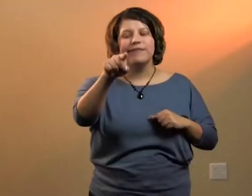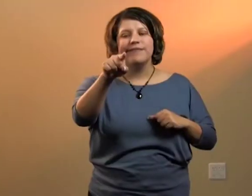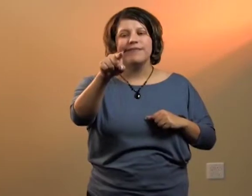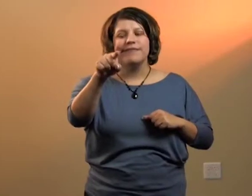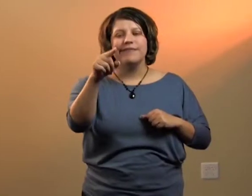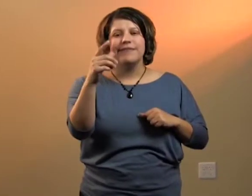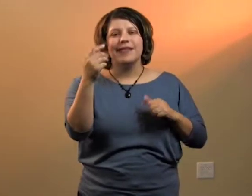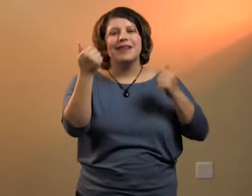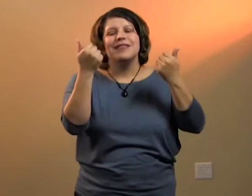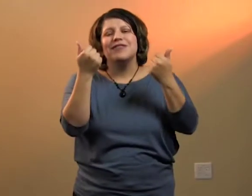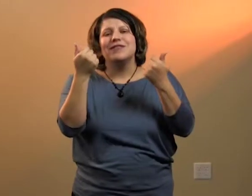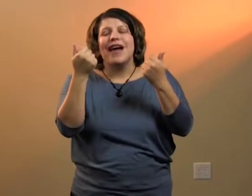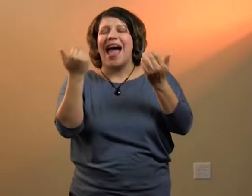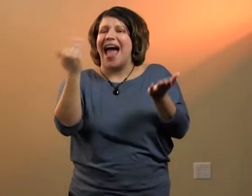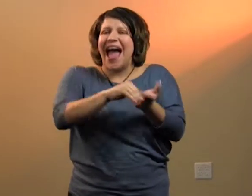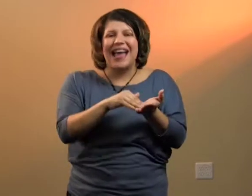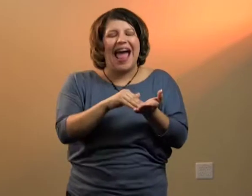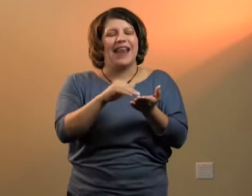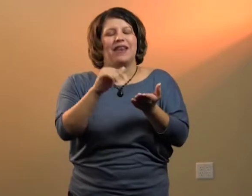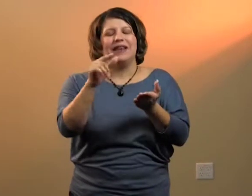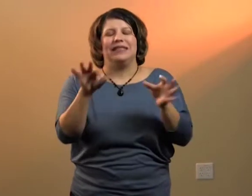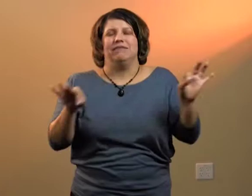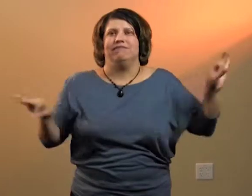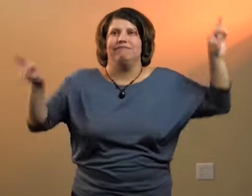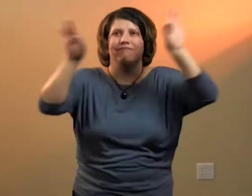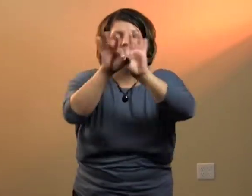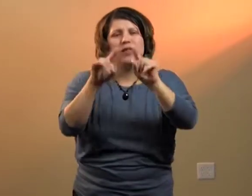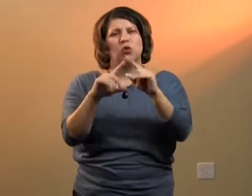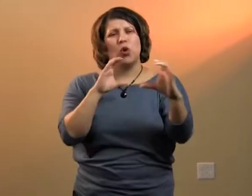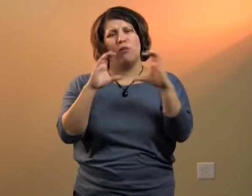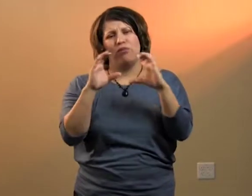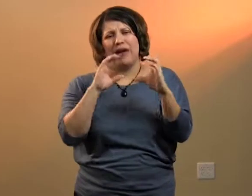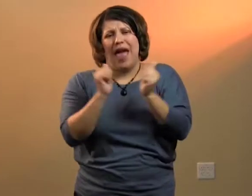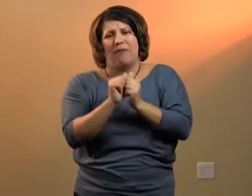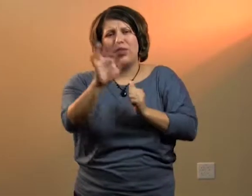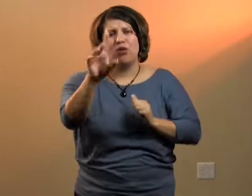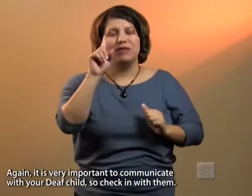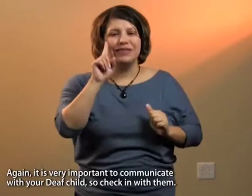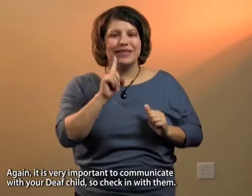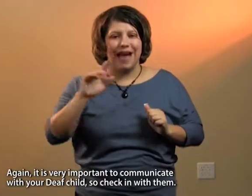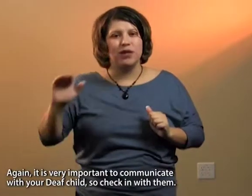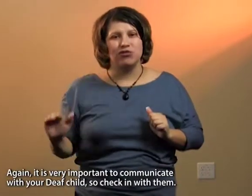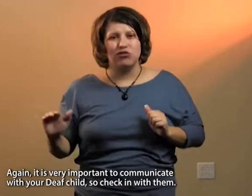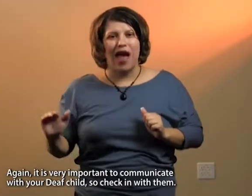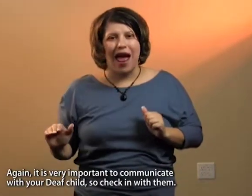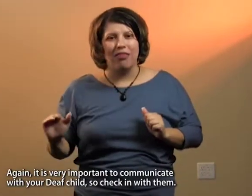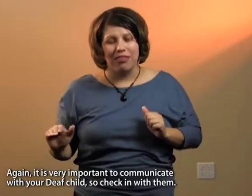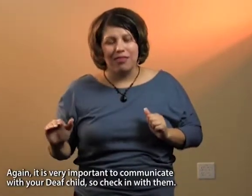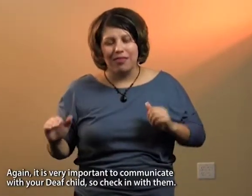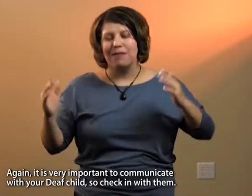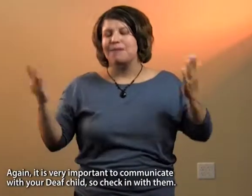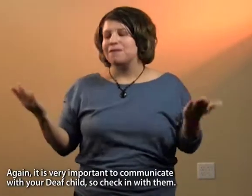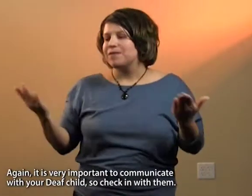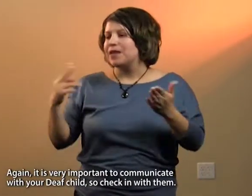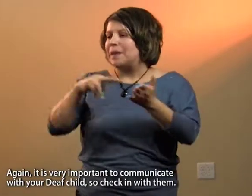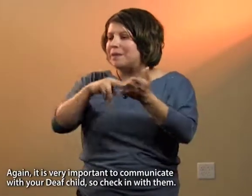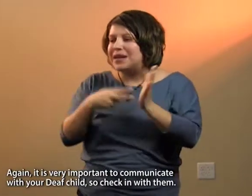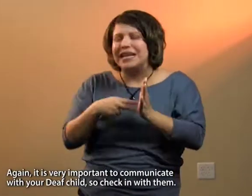again it's very important to communicate with your deaf